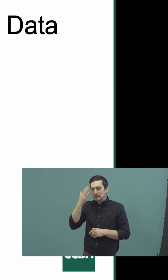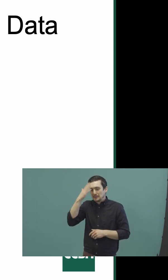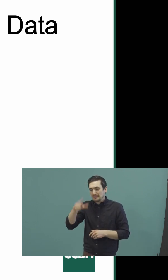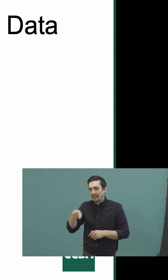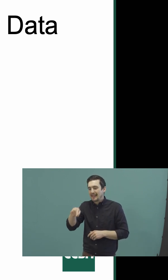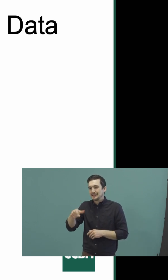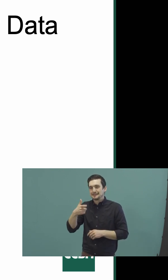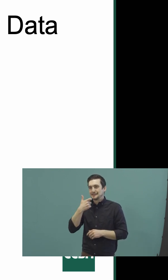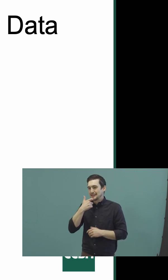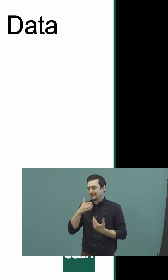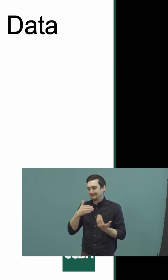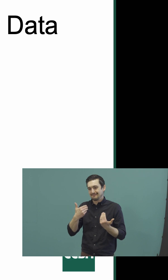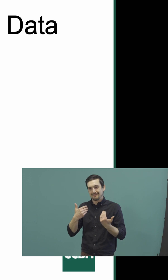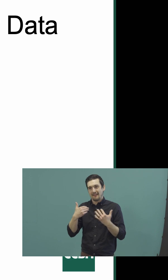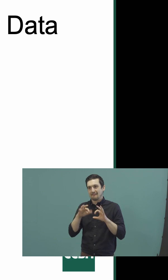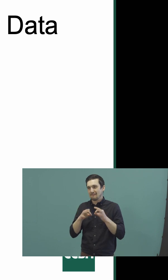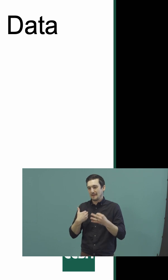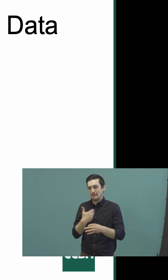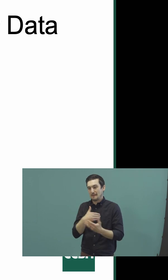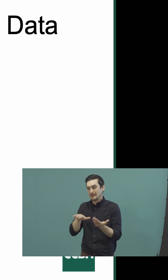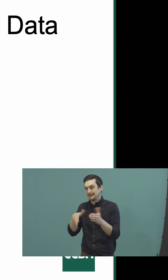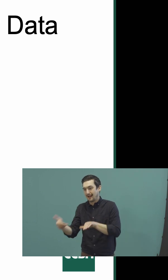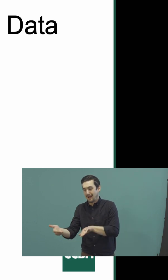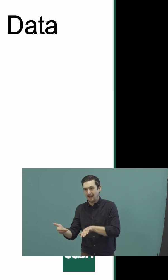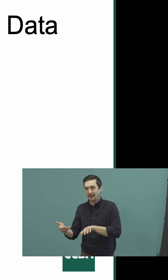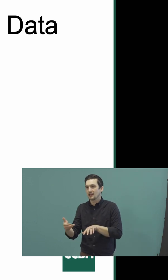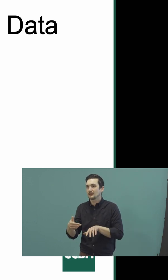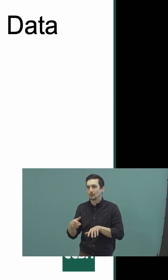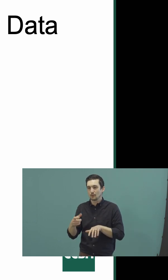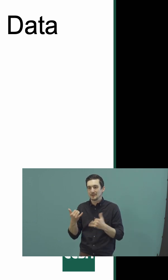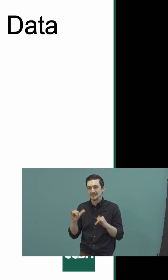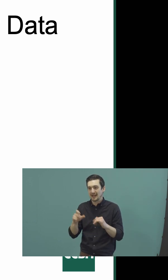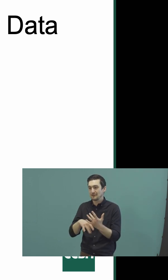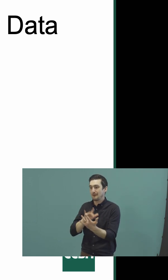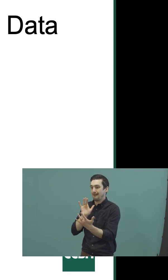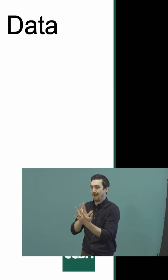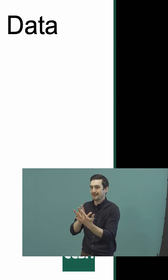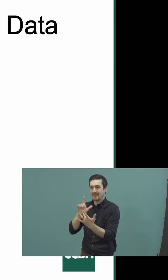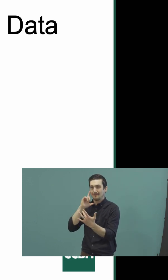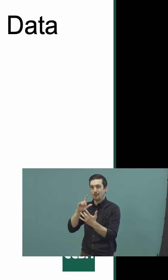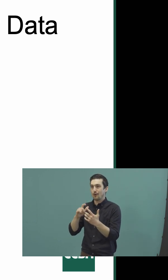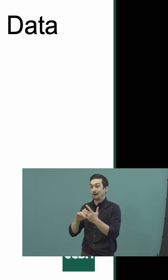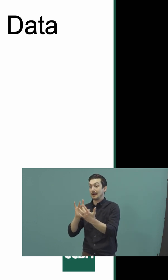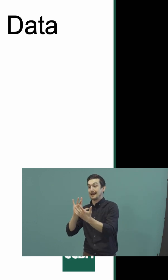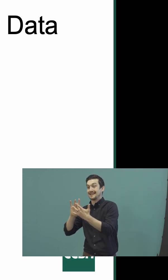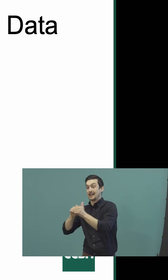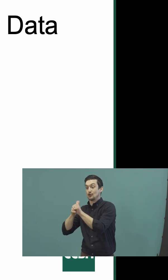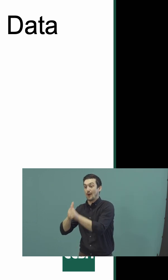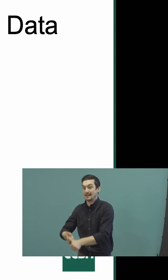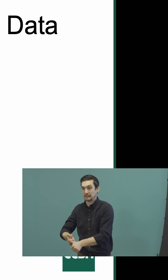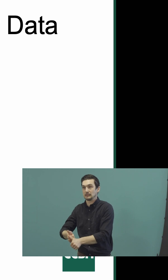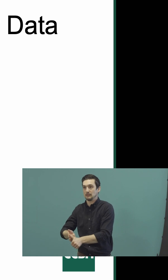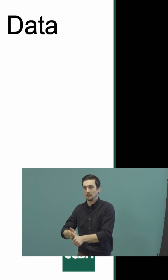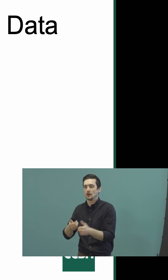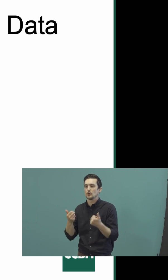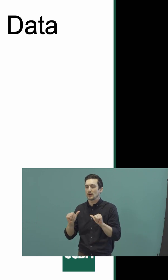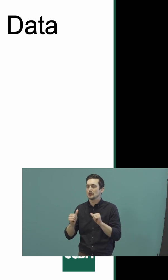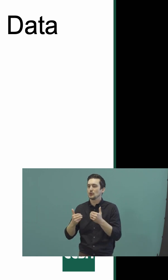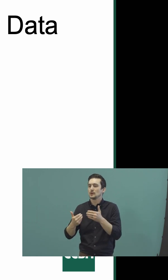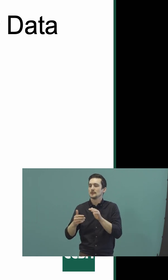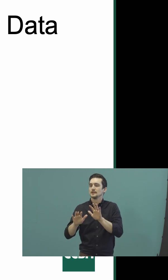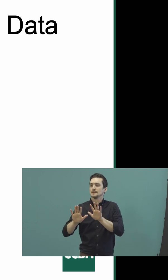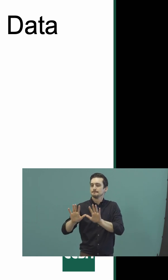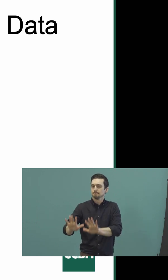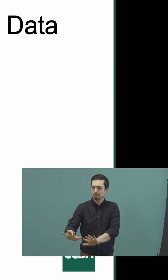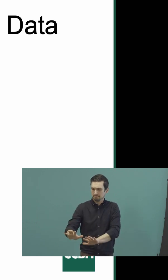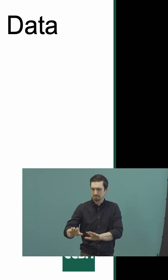member. We also still need to talk to them for contact tracing. So we're trying to do that by giving them some space after their loved